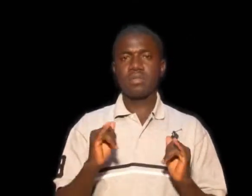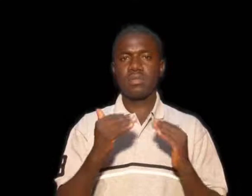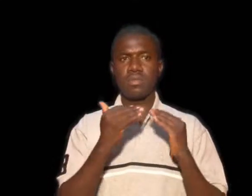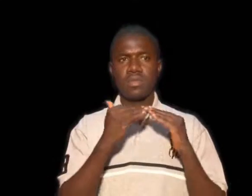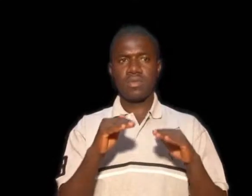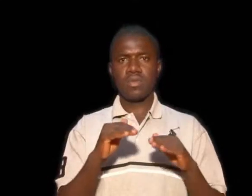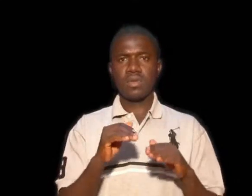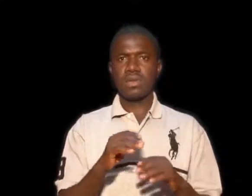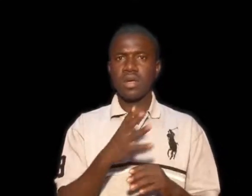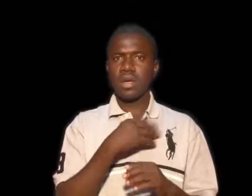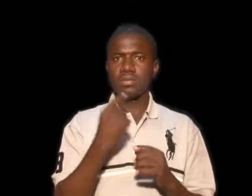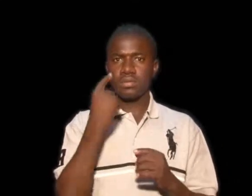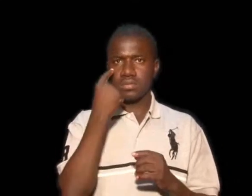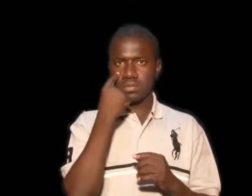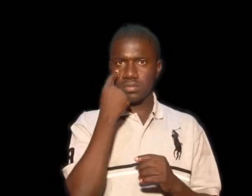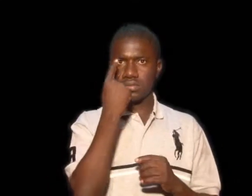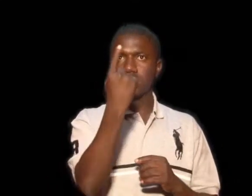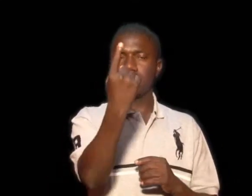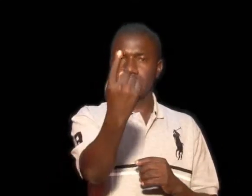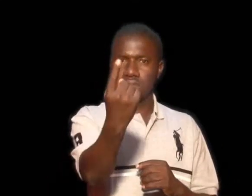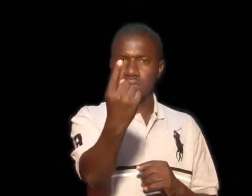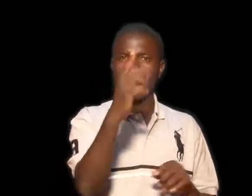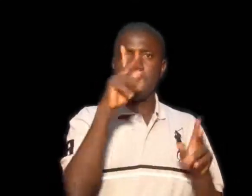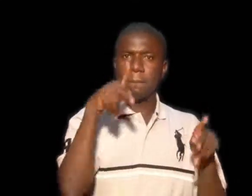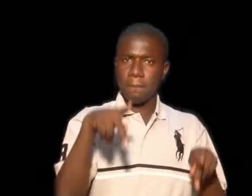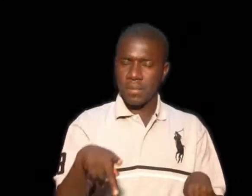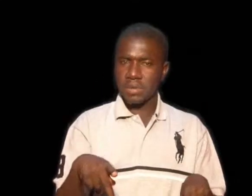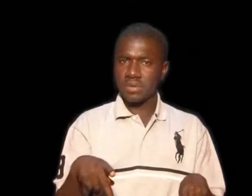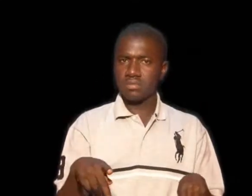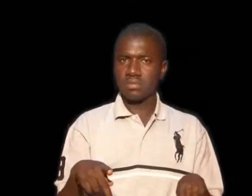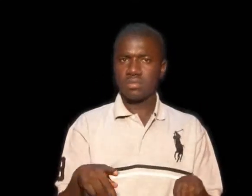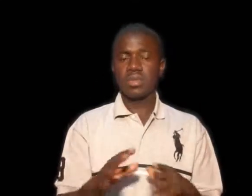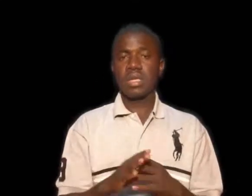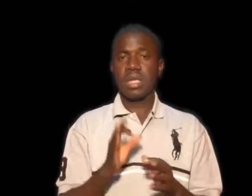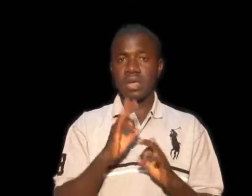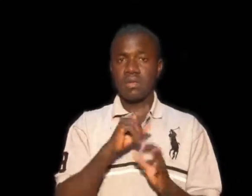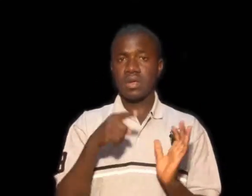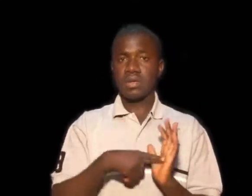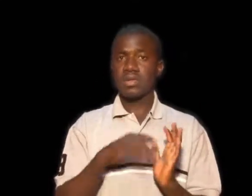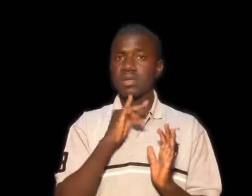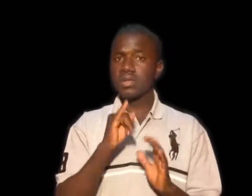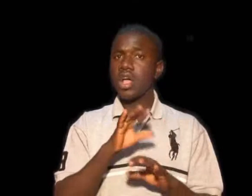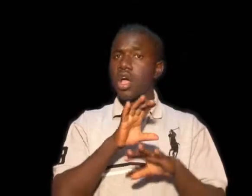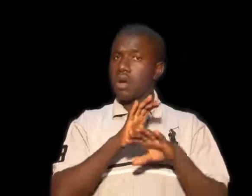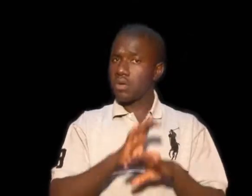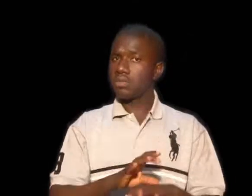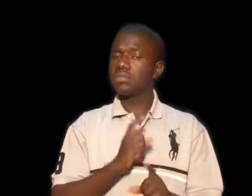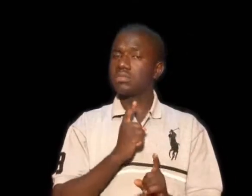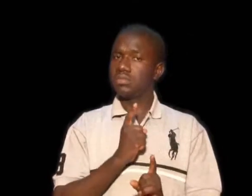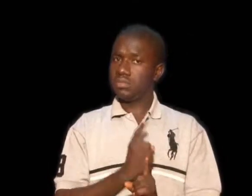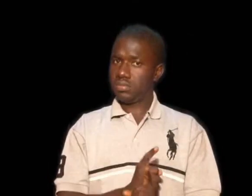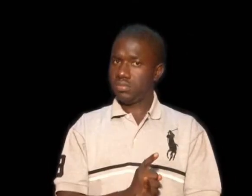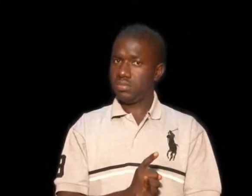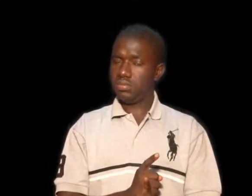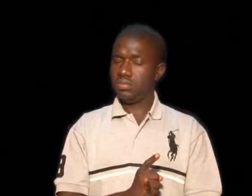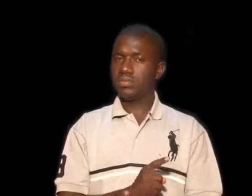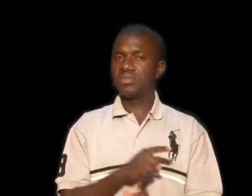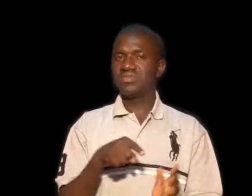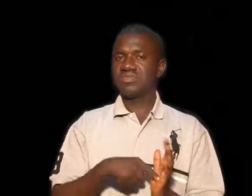Get on the same eye level and look the person in the eyes, in brackets, if this is culturally